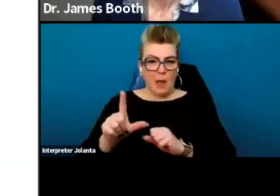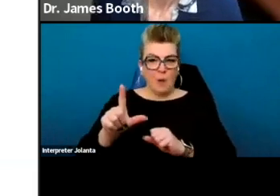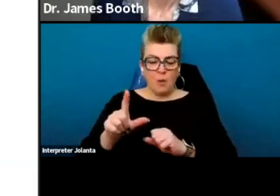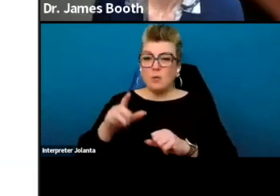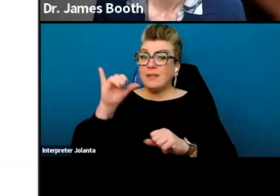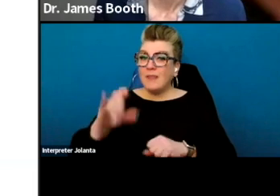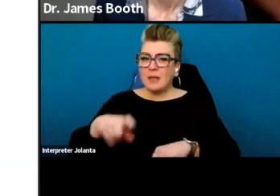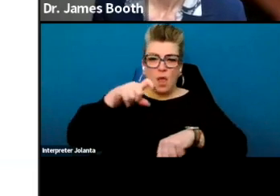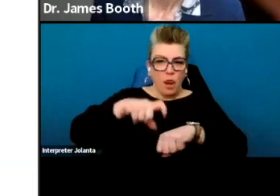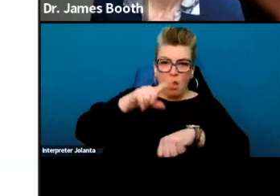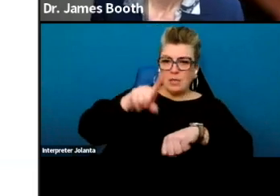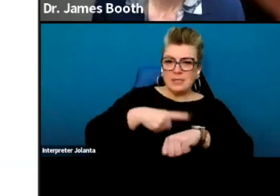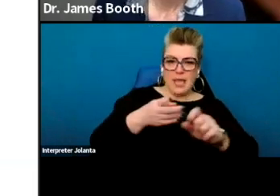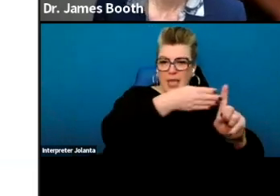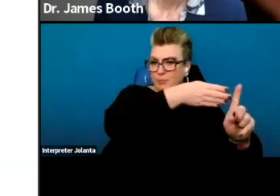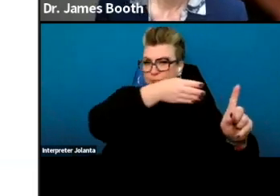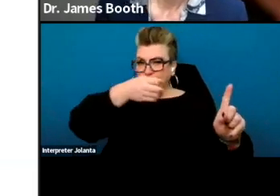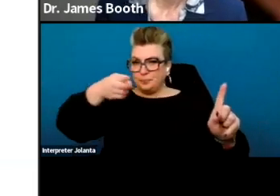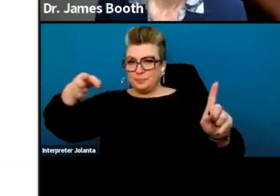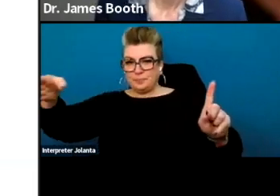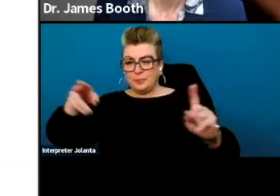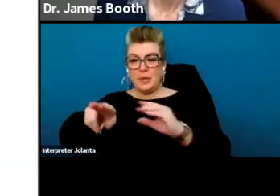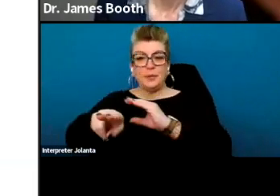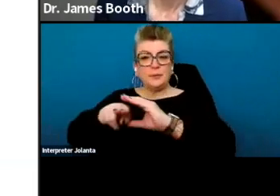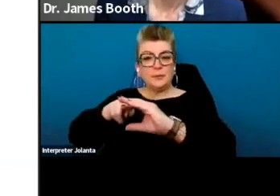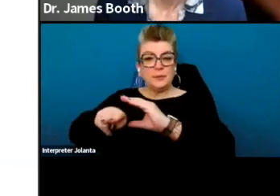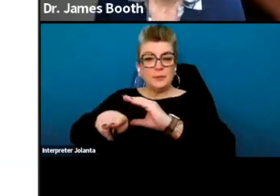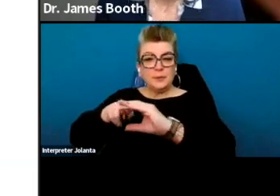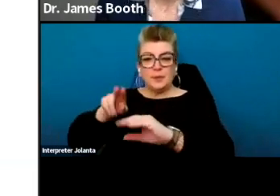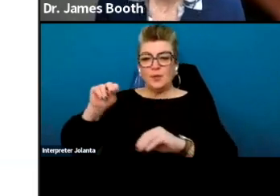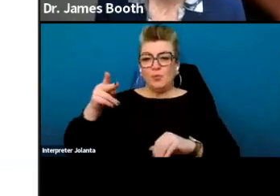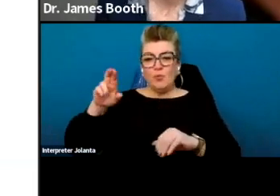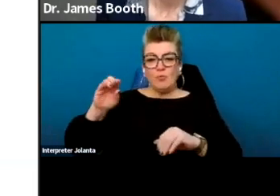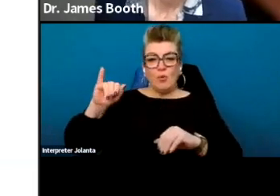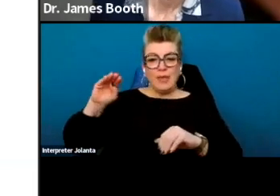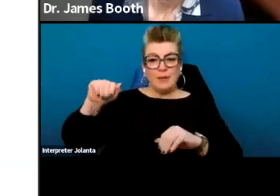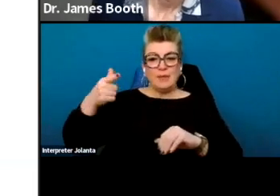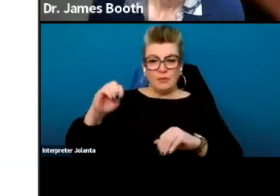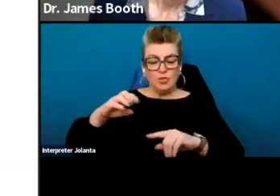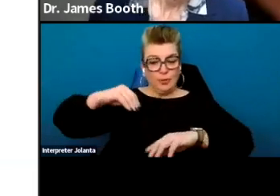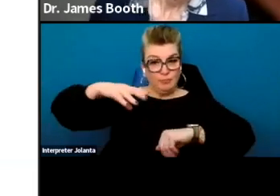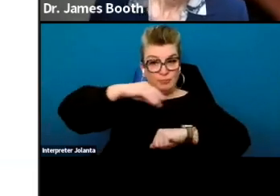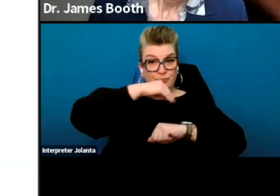of language processing in 5, 7, and 9-year-olds.